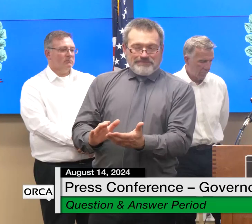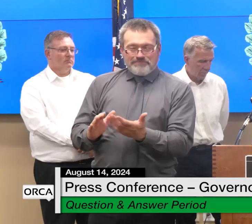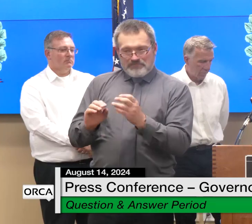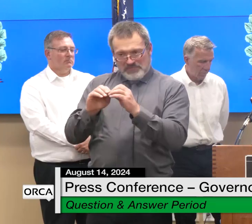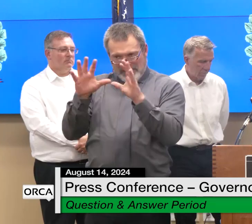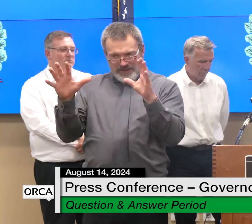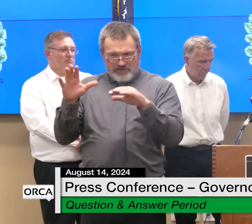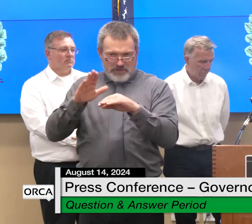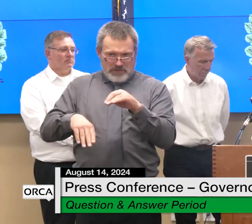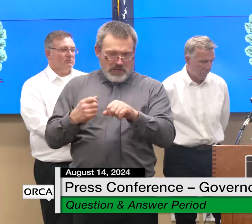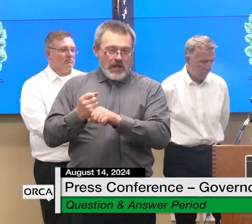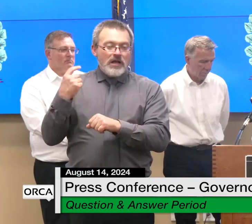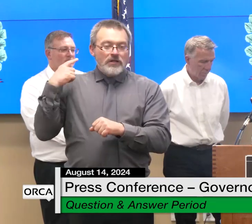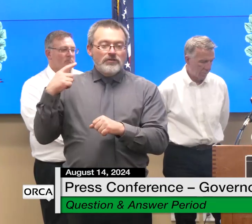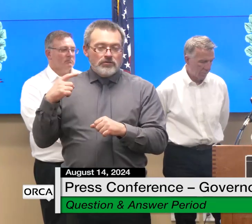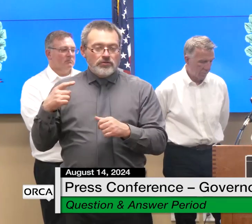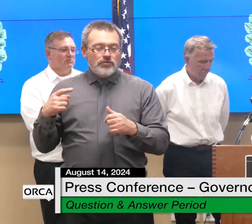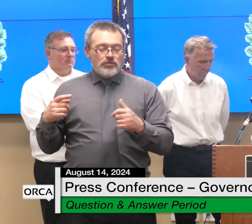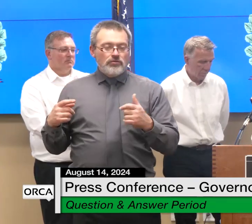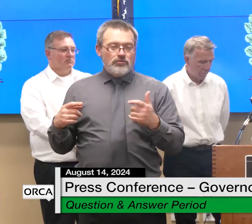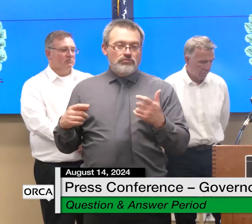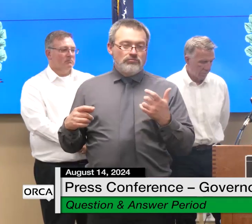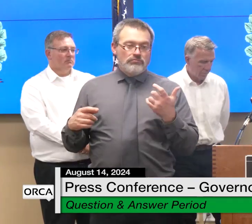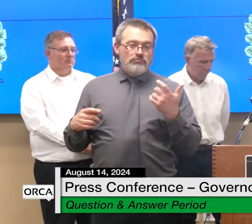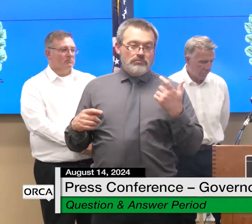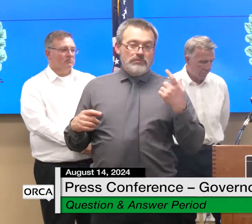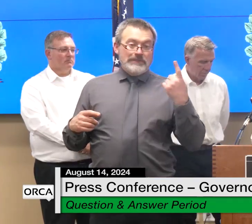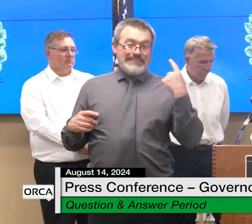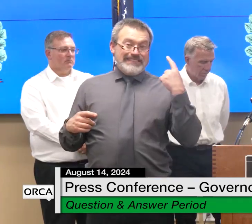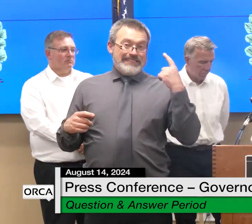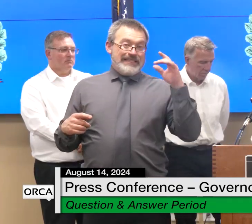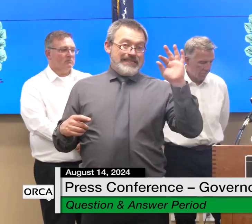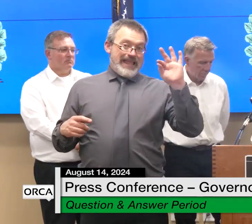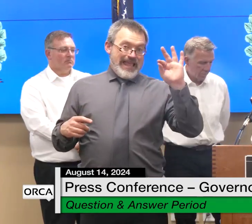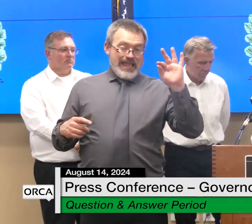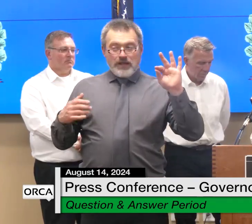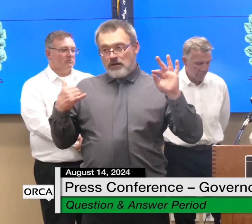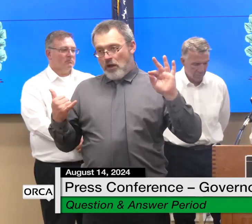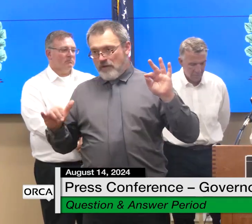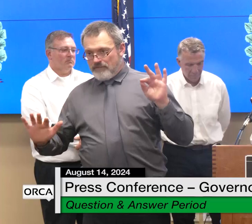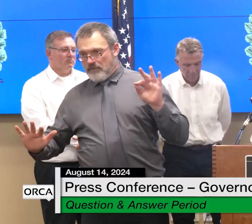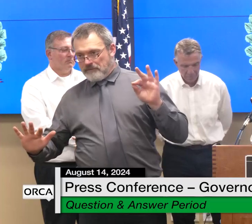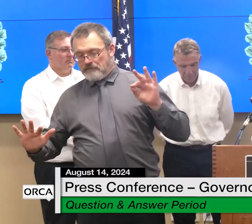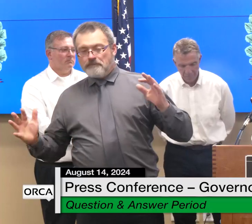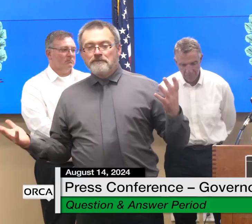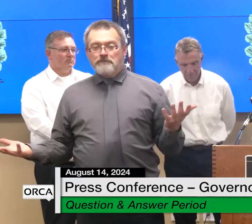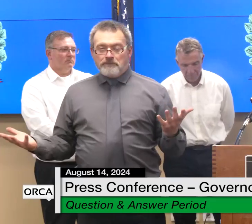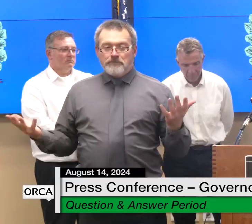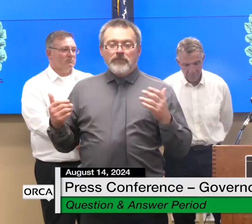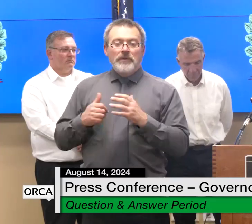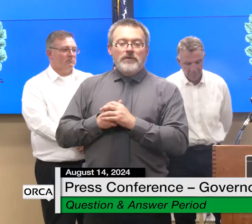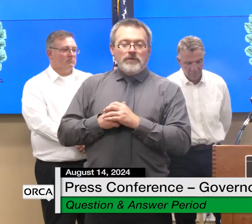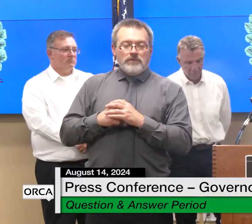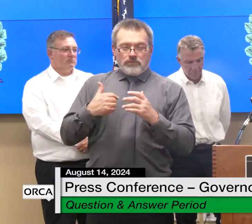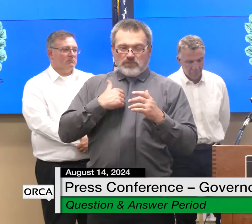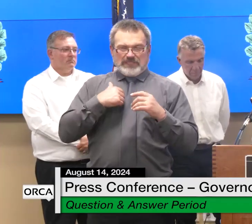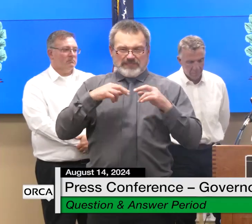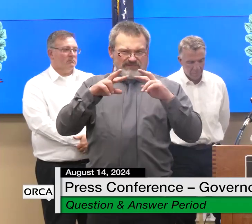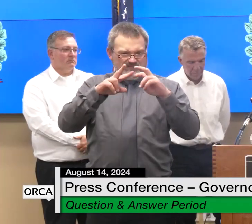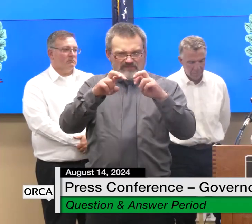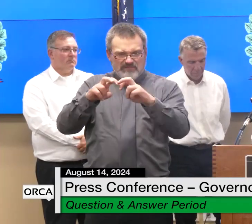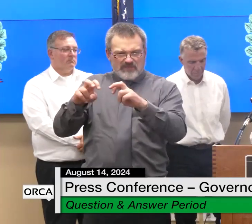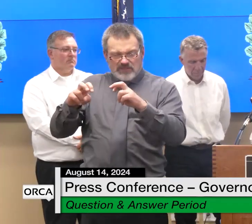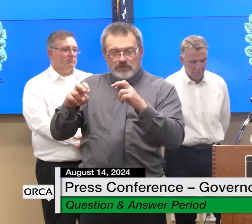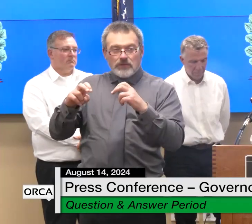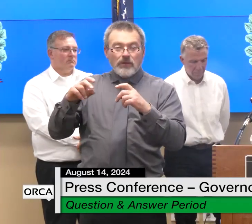case managers. We are planning to keep them in place until October 31st, and we're evaluating how we can work with the long-term recovery